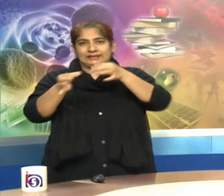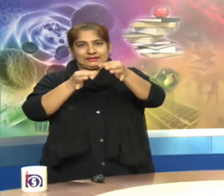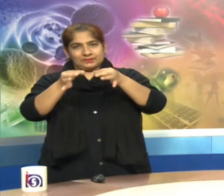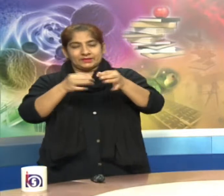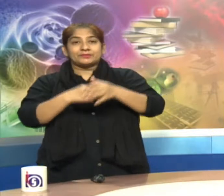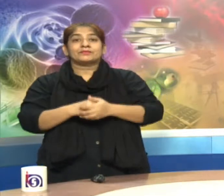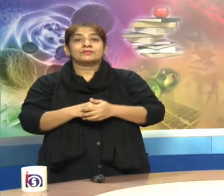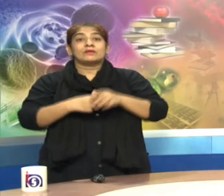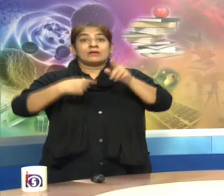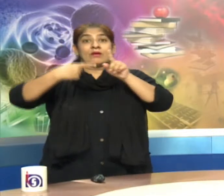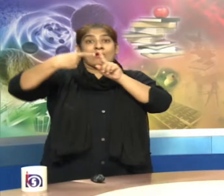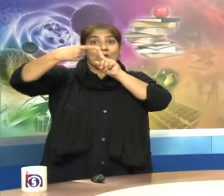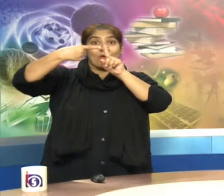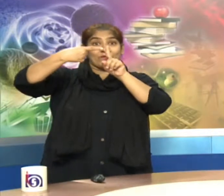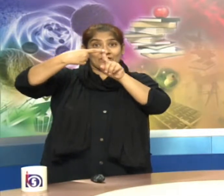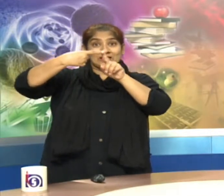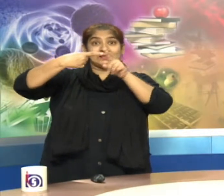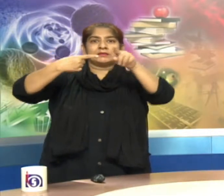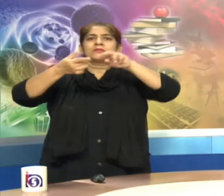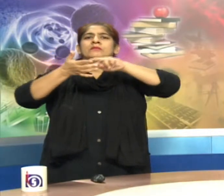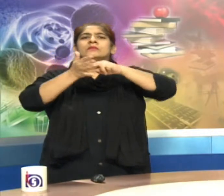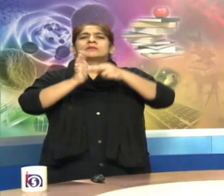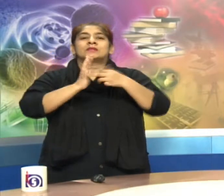There are different objectives.